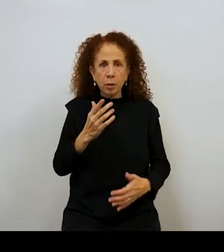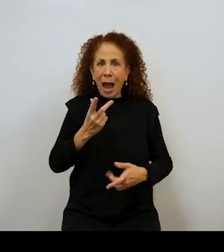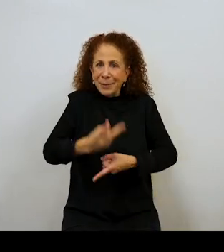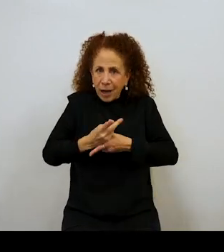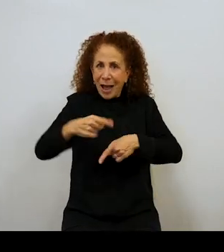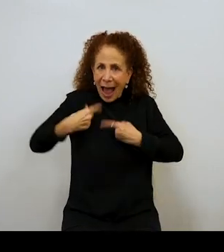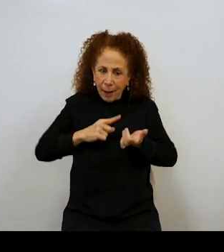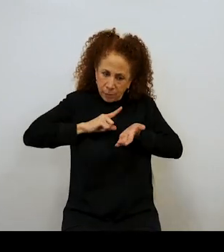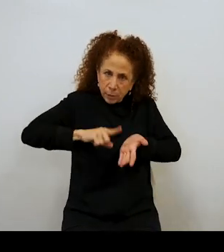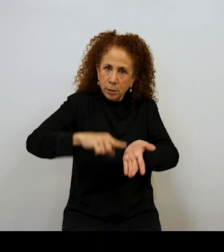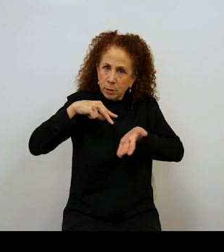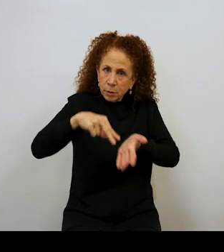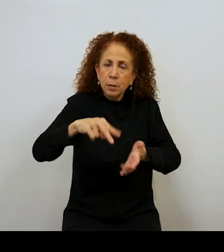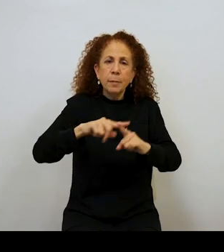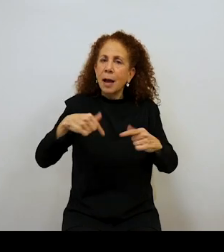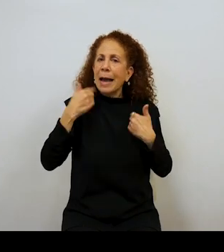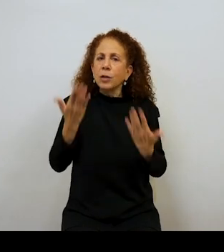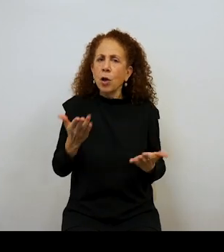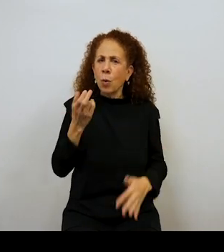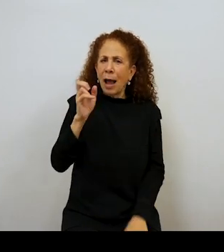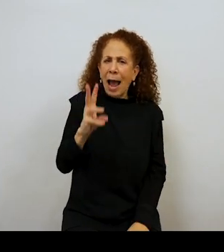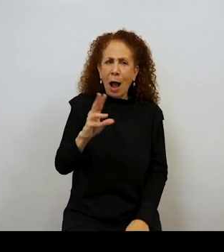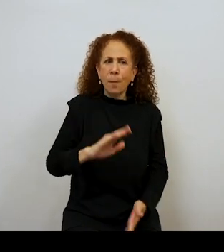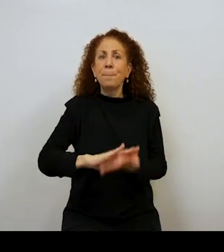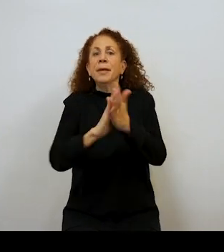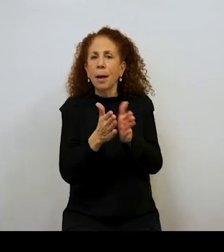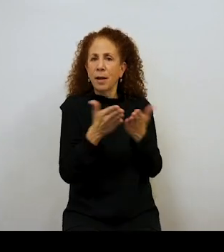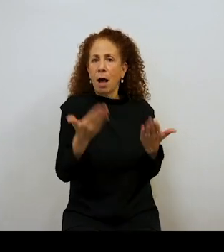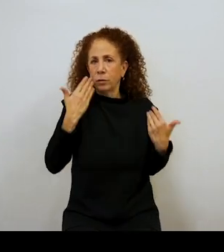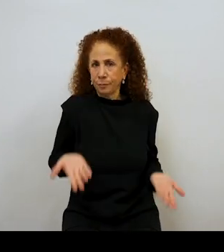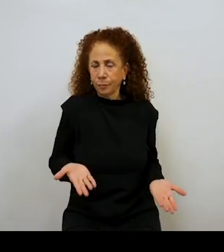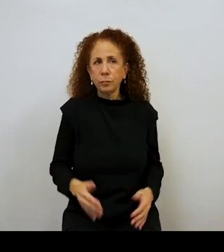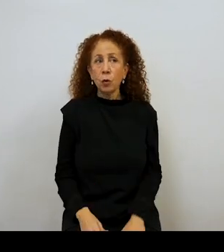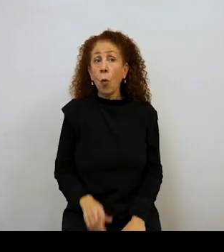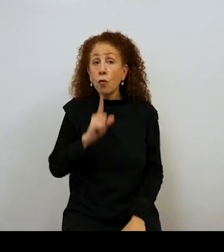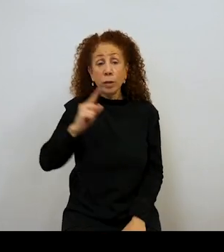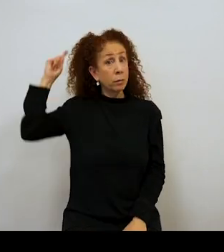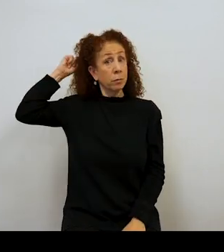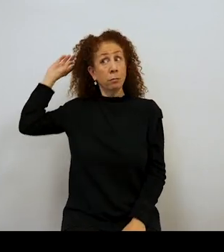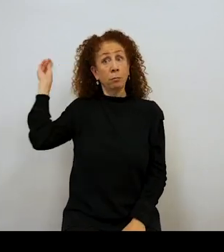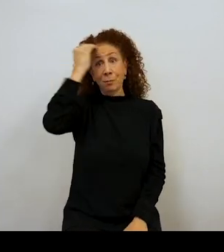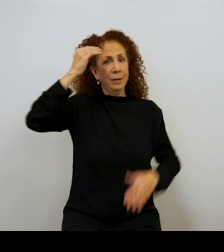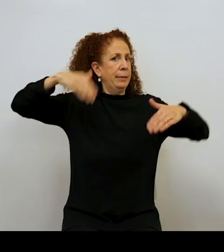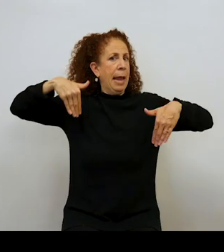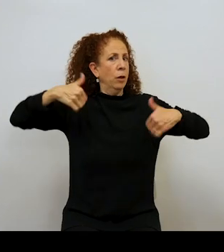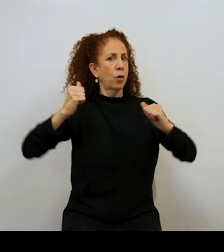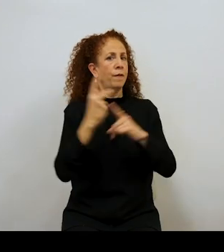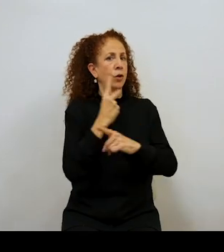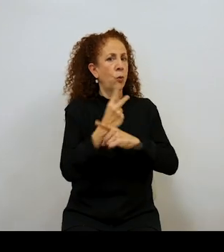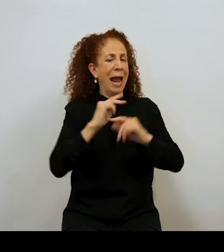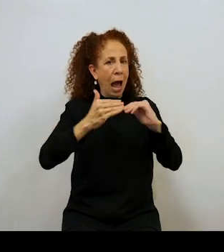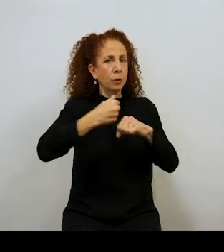been looking at, but I didn't know how they would become a novel, or really I wasn't aware that I was trying to find a way to make